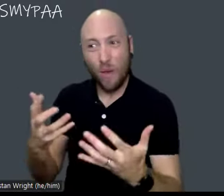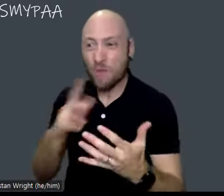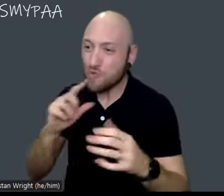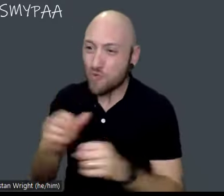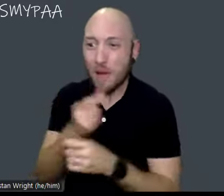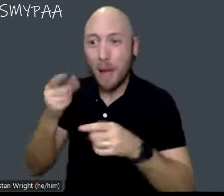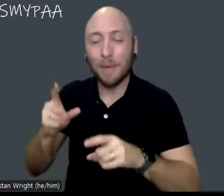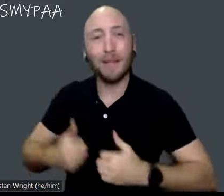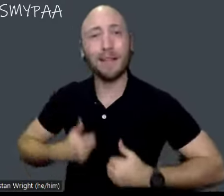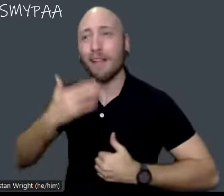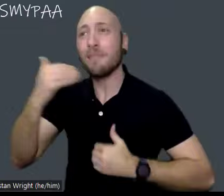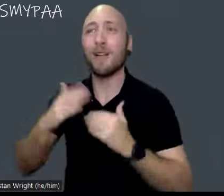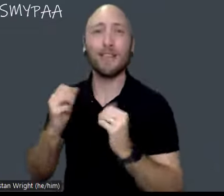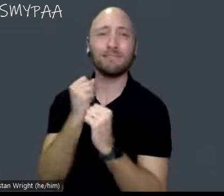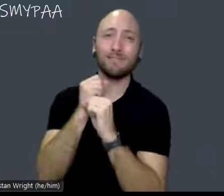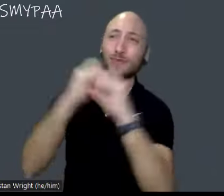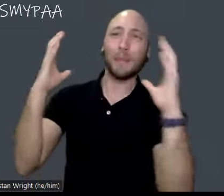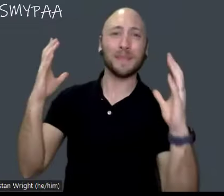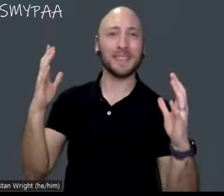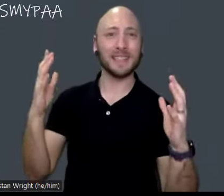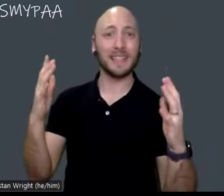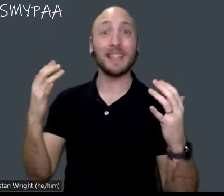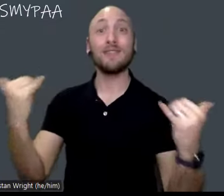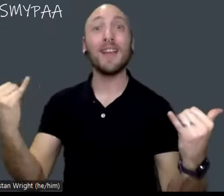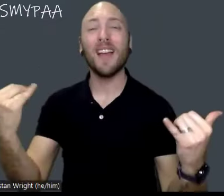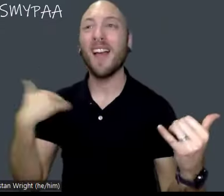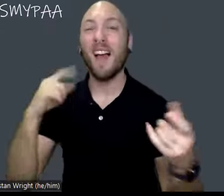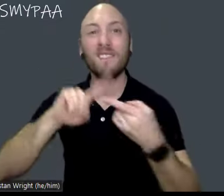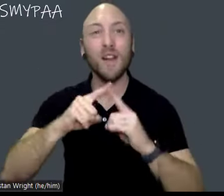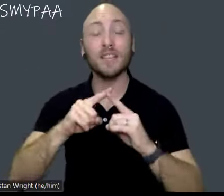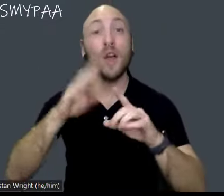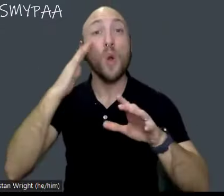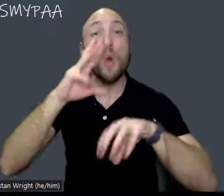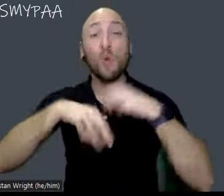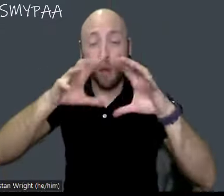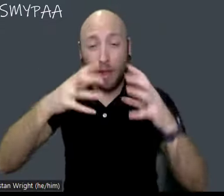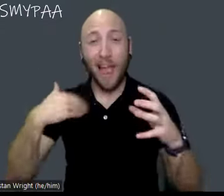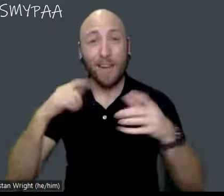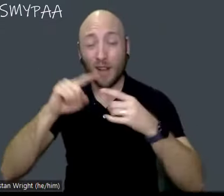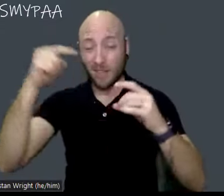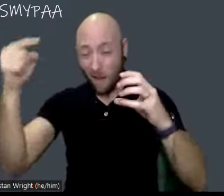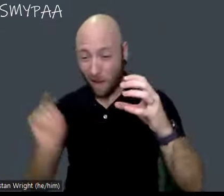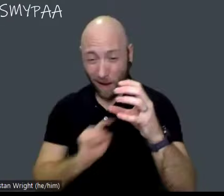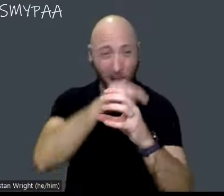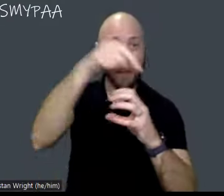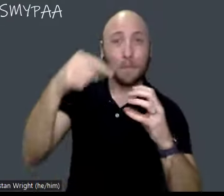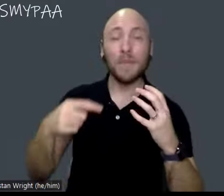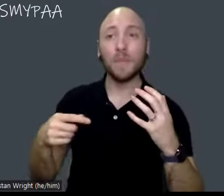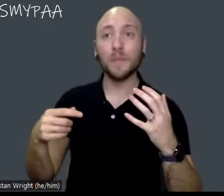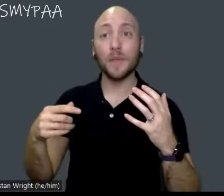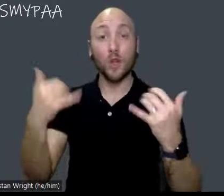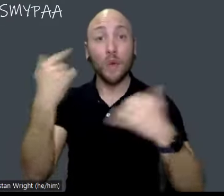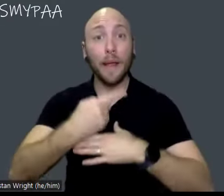a life beyond my wildest dreams. Today I have friends all over the world. Today I have a